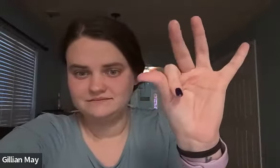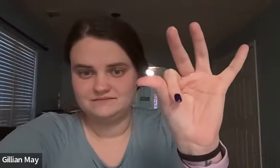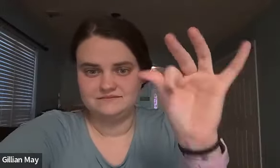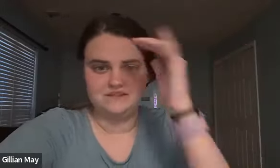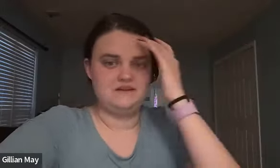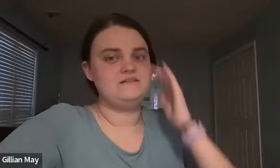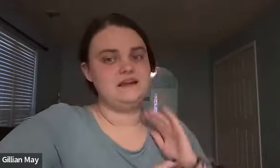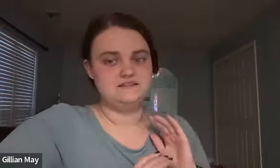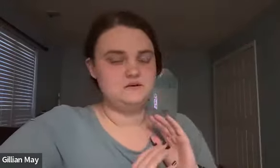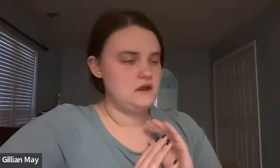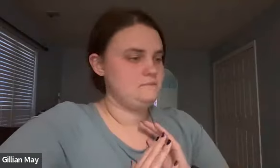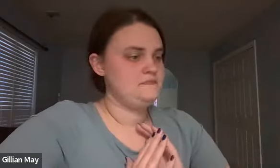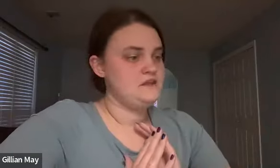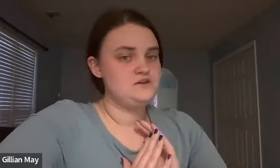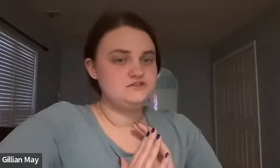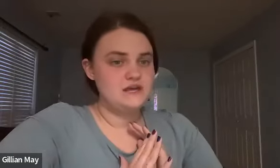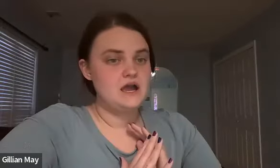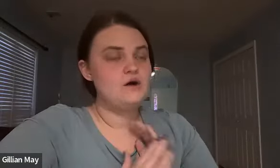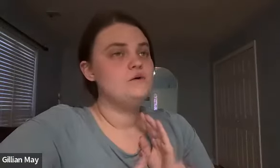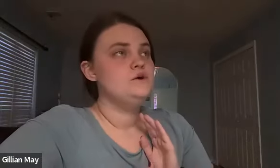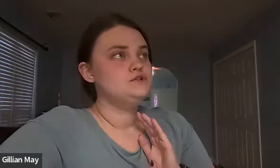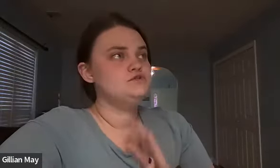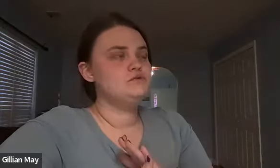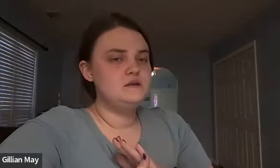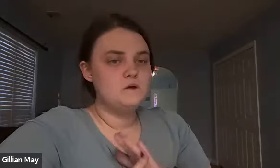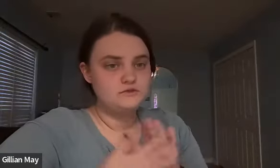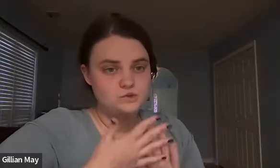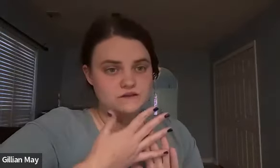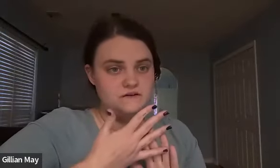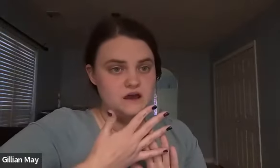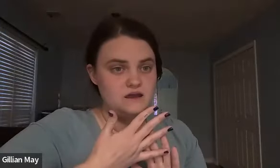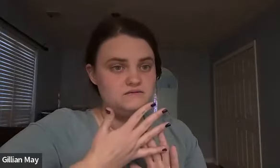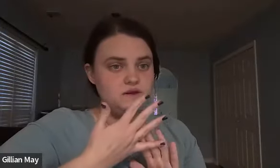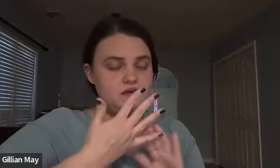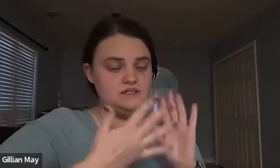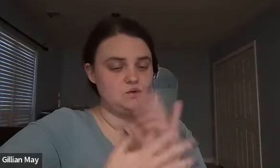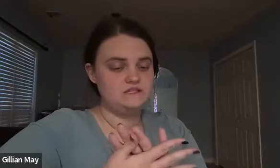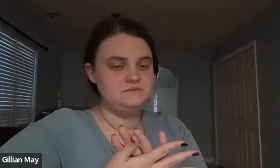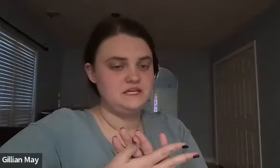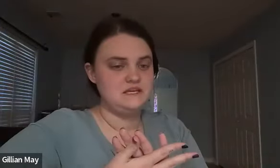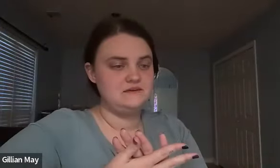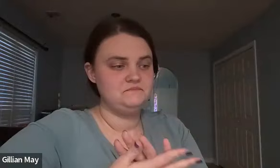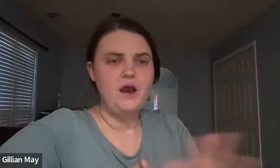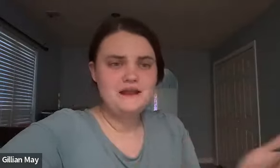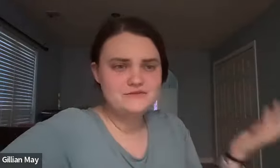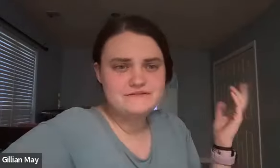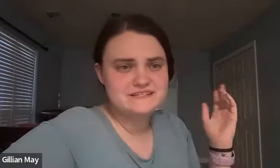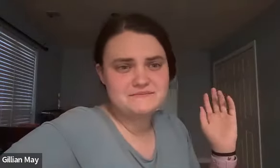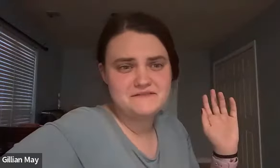All right. Okay. So now 21 through 25 is going to be, oh, I never even said my favorite